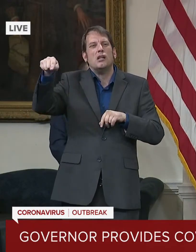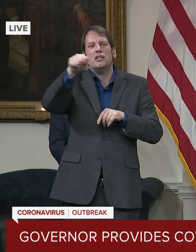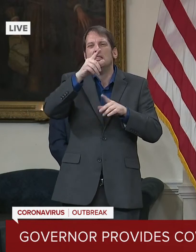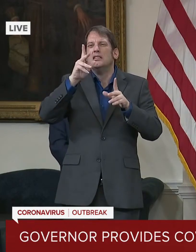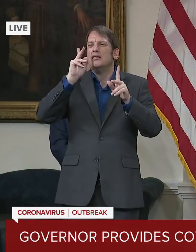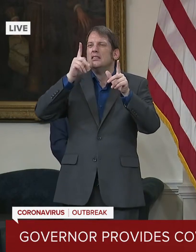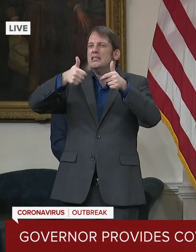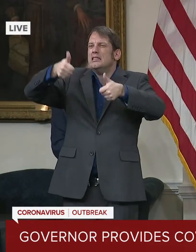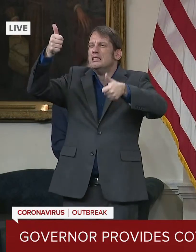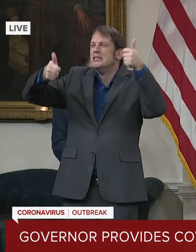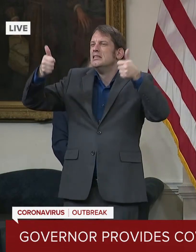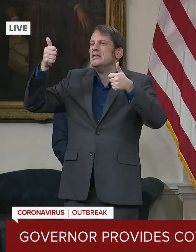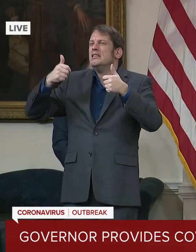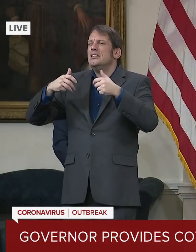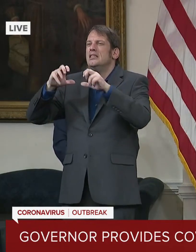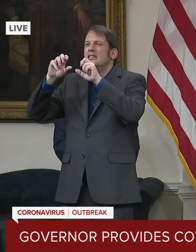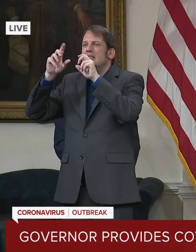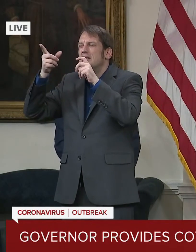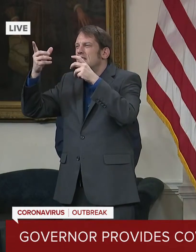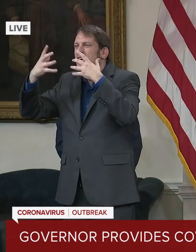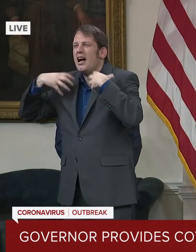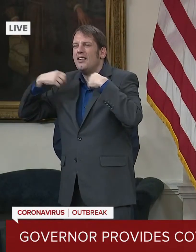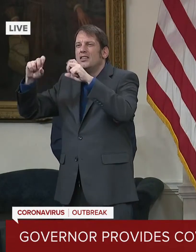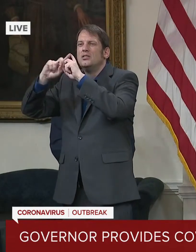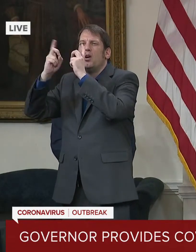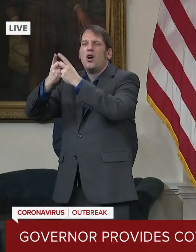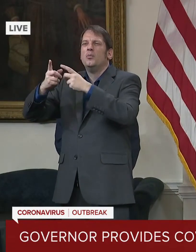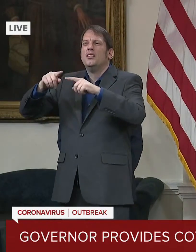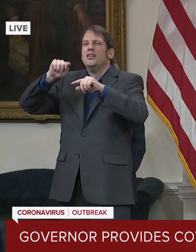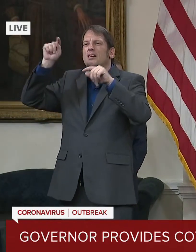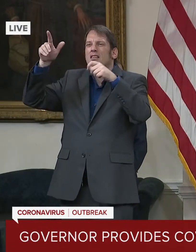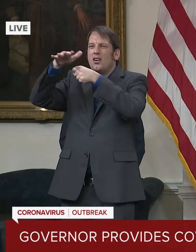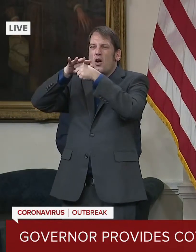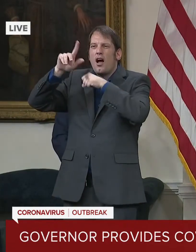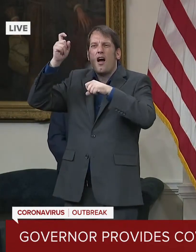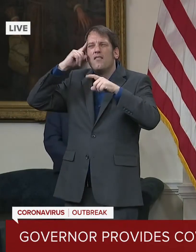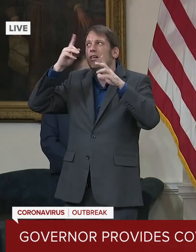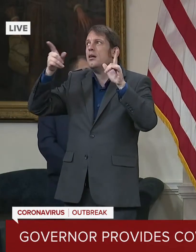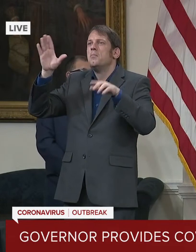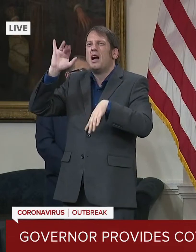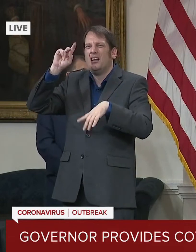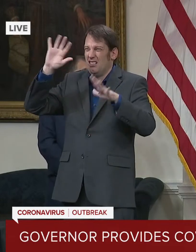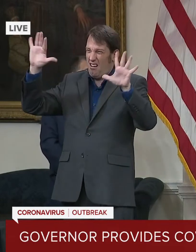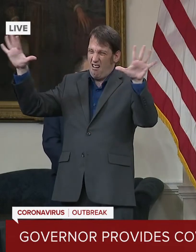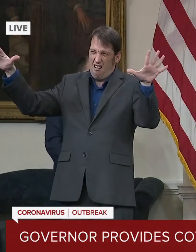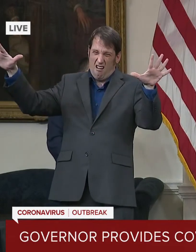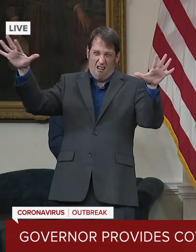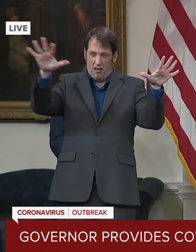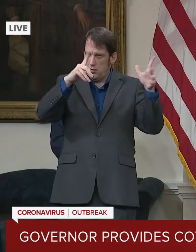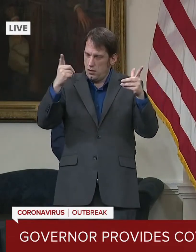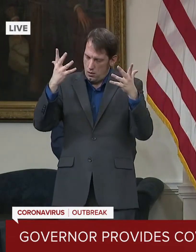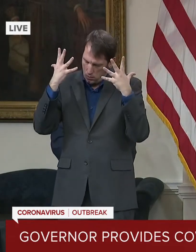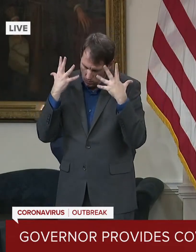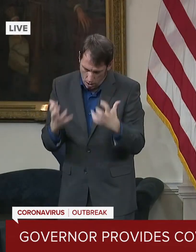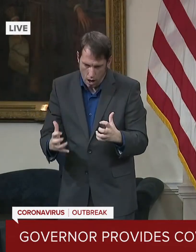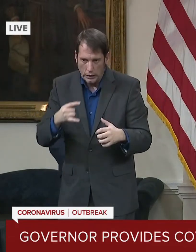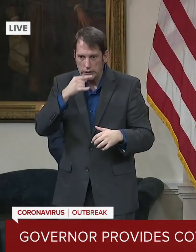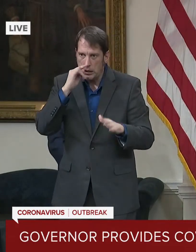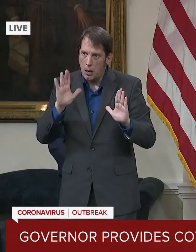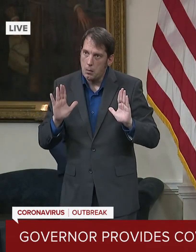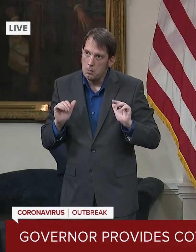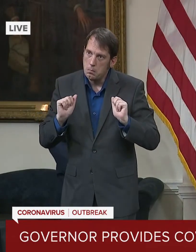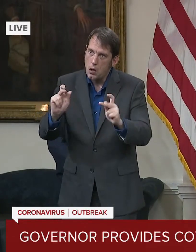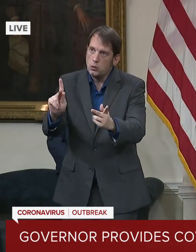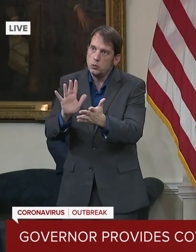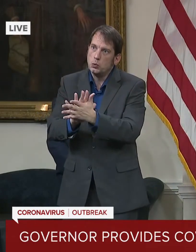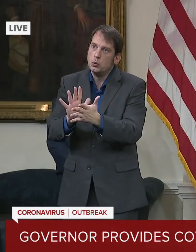Biden, everyone wants to get kids back in school. We said at the press conference last week that we still want to get kids back